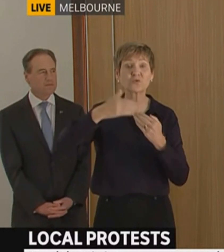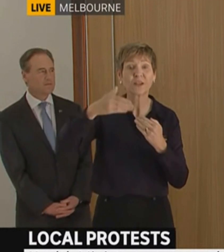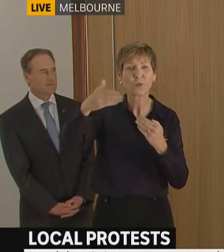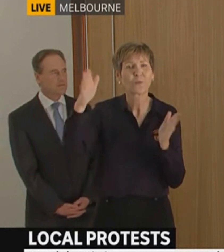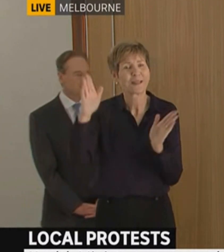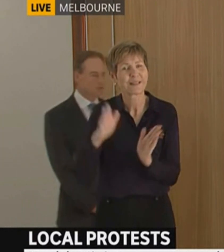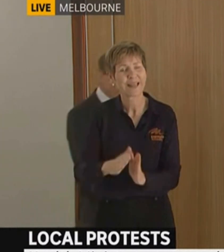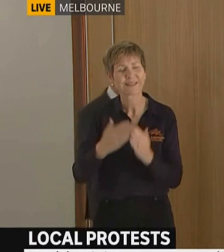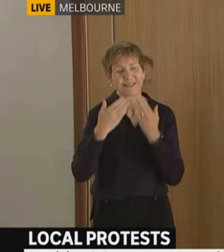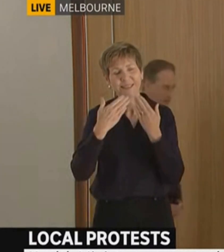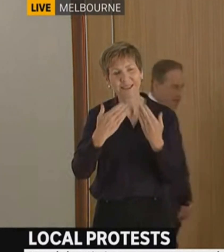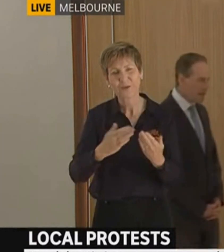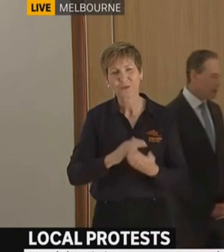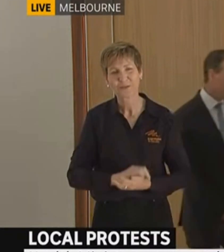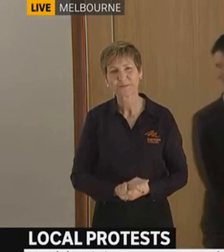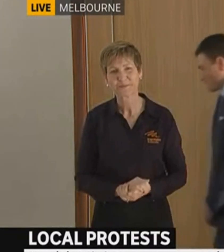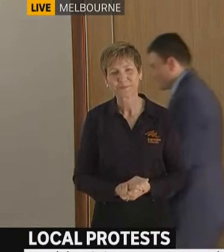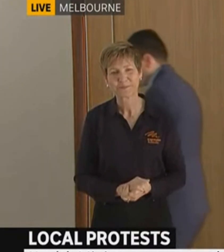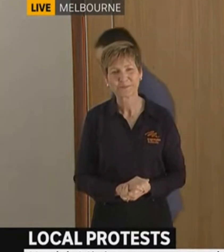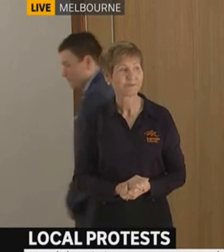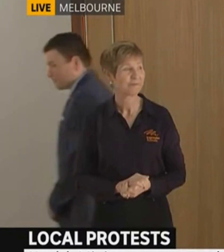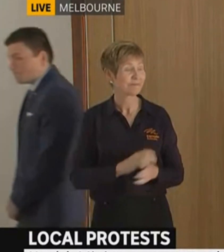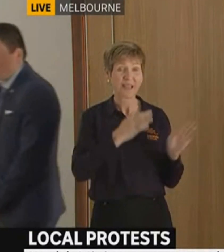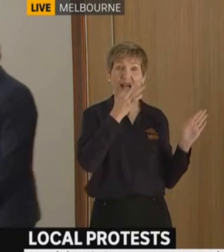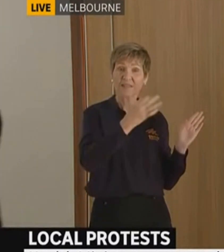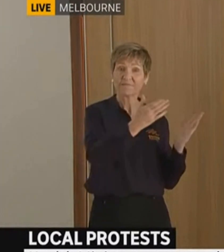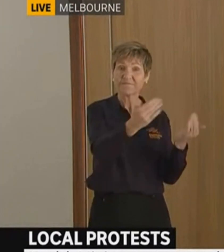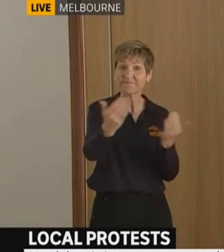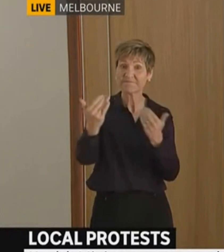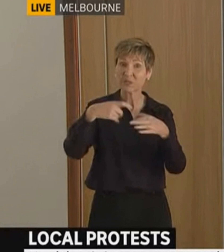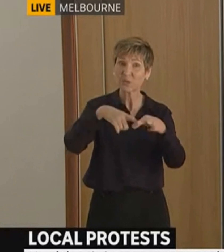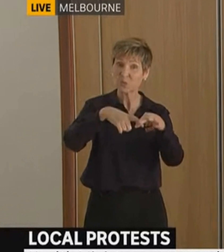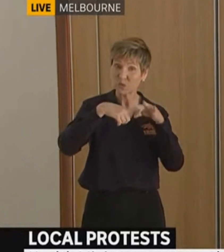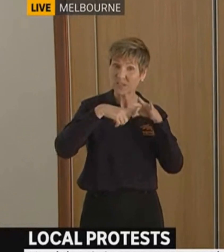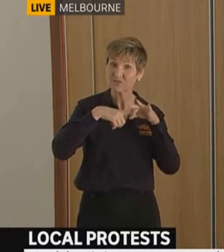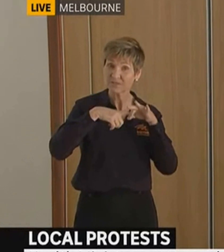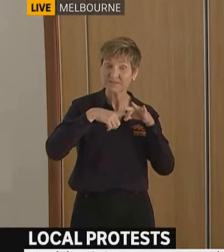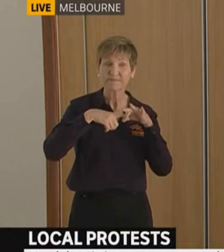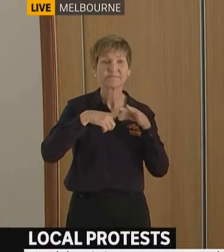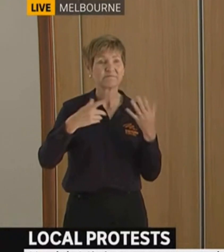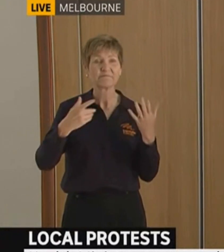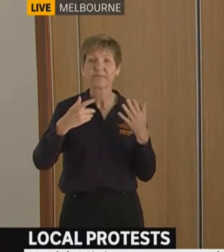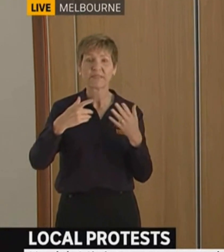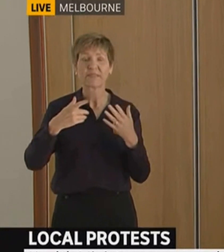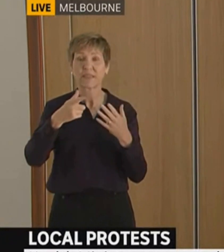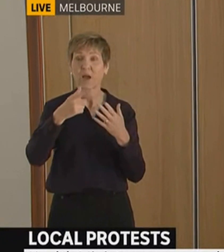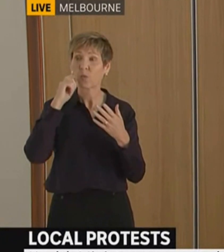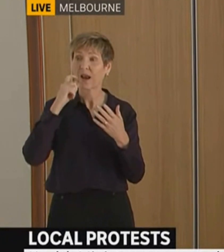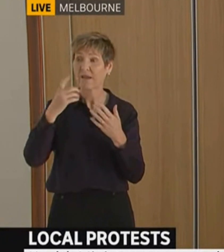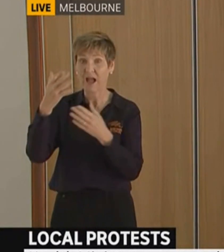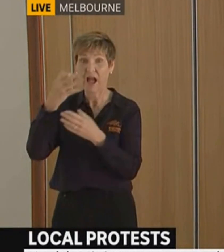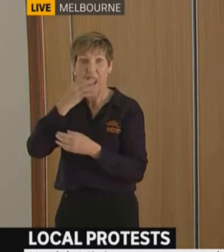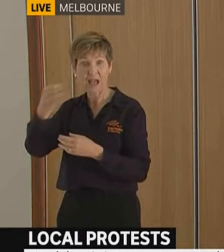disease. Thank you. Happy to take your questions. I'll start with those in the room and then go to Dana and